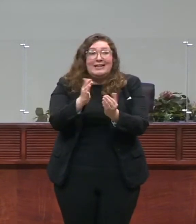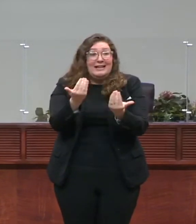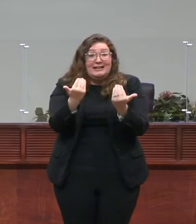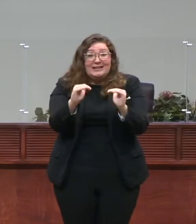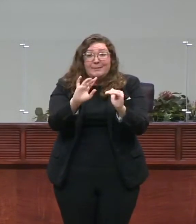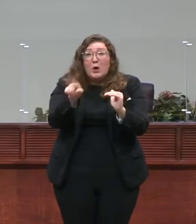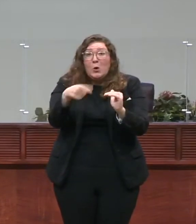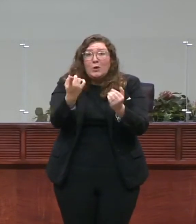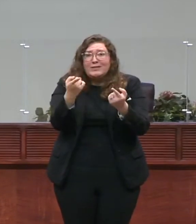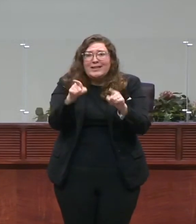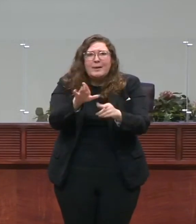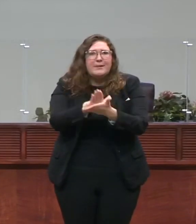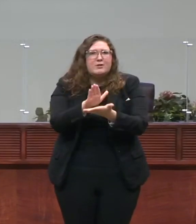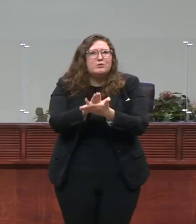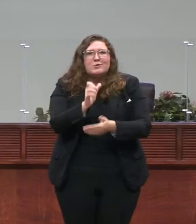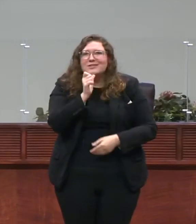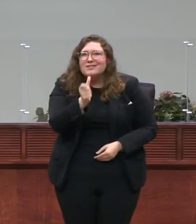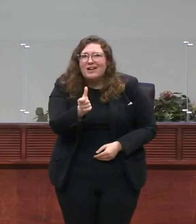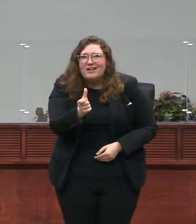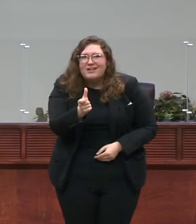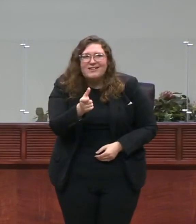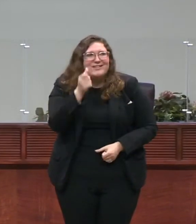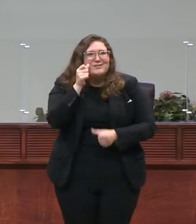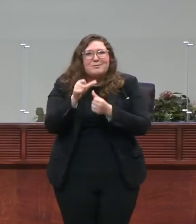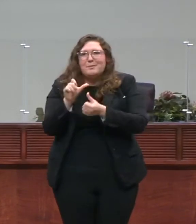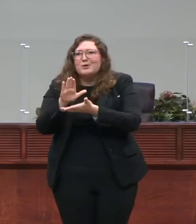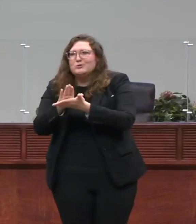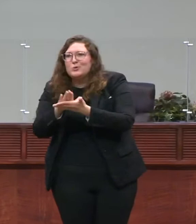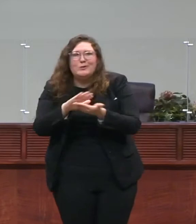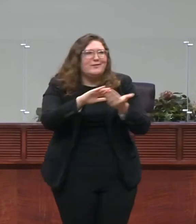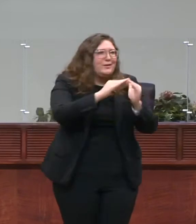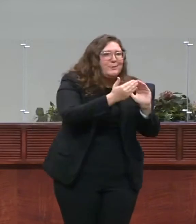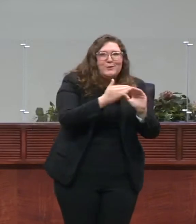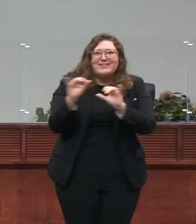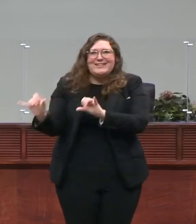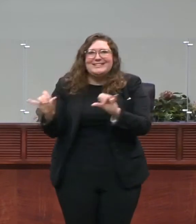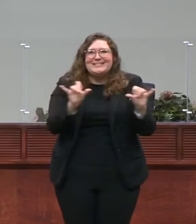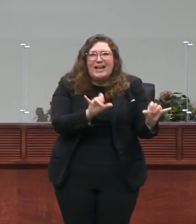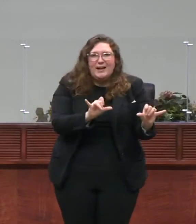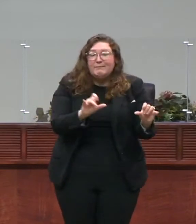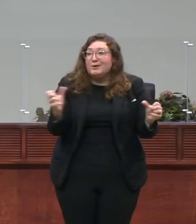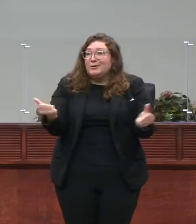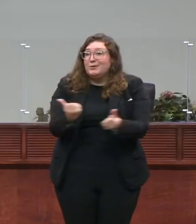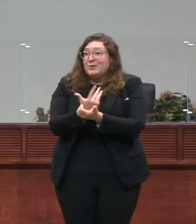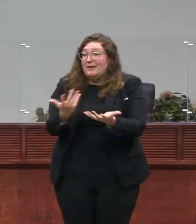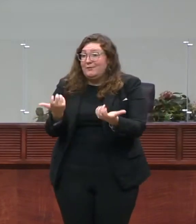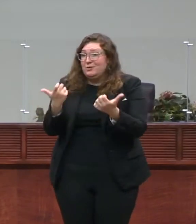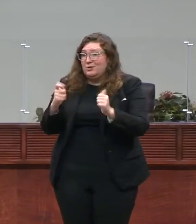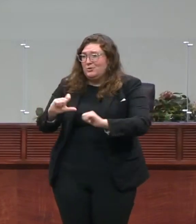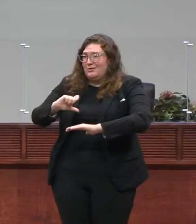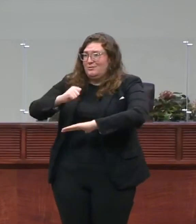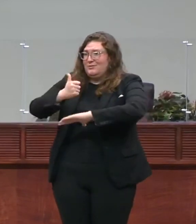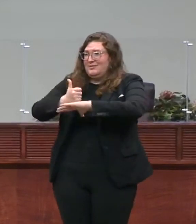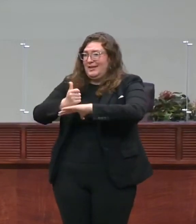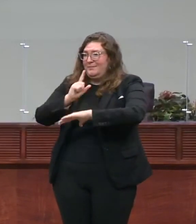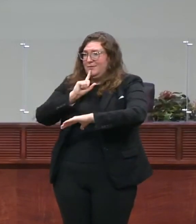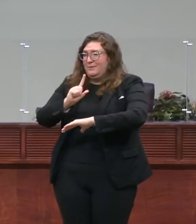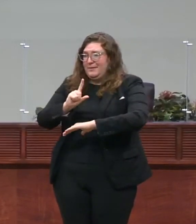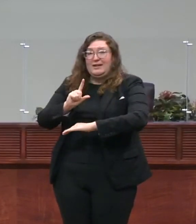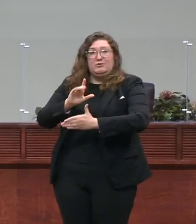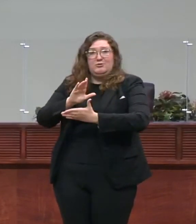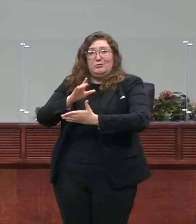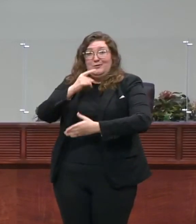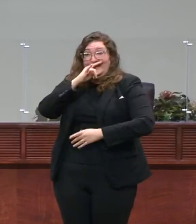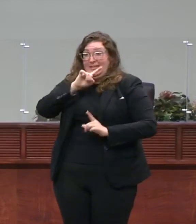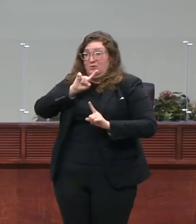It's the same community. So the steps that we are taking to protect your children in school should be something that you also